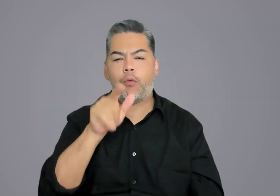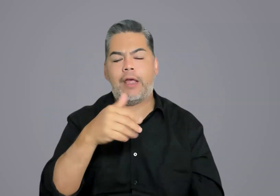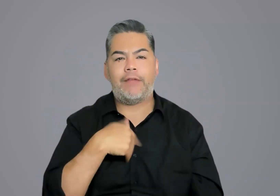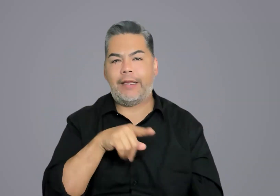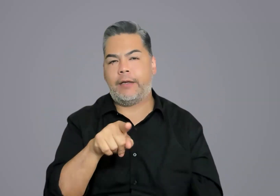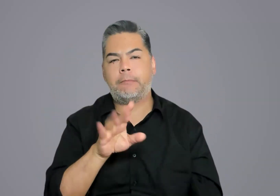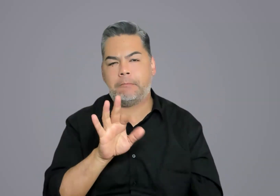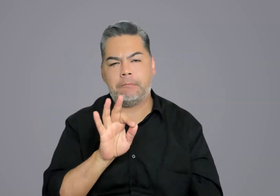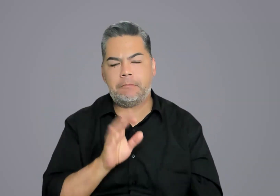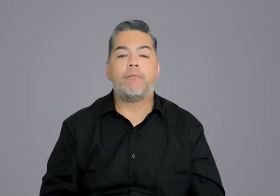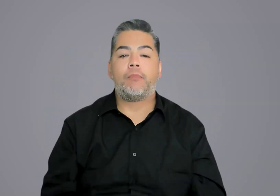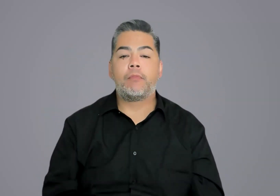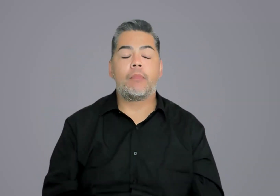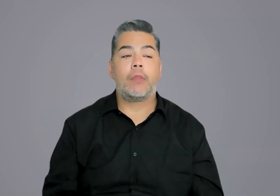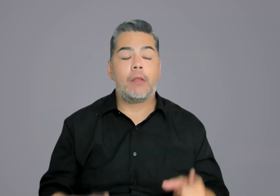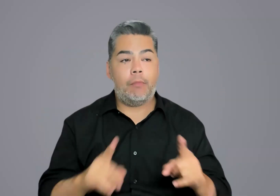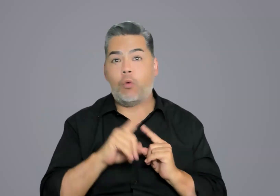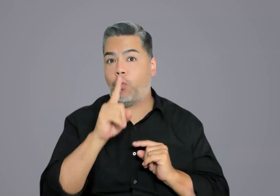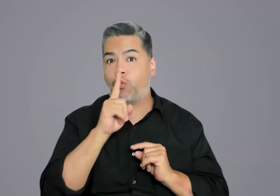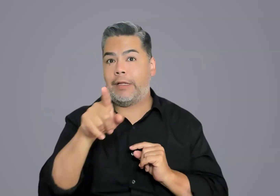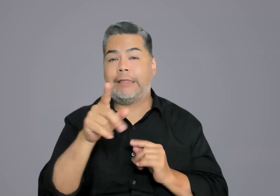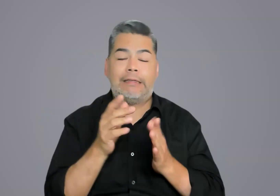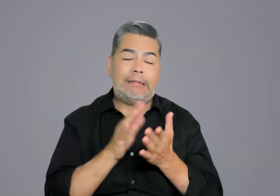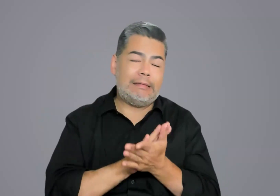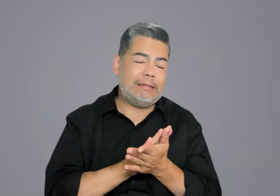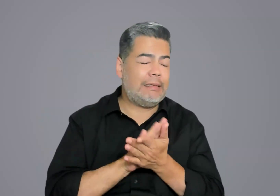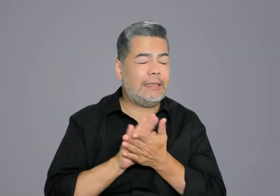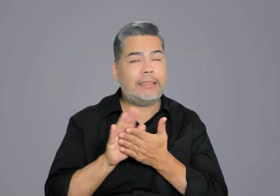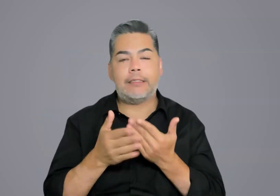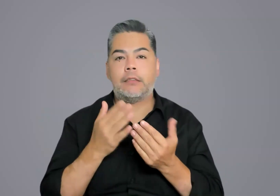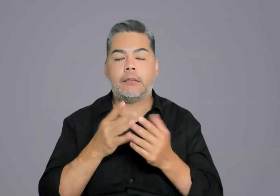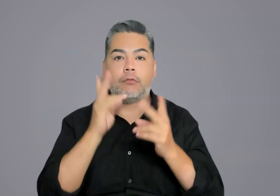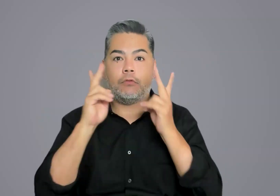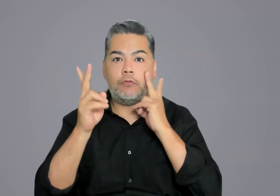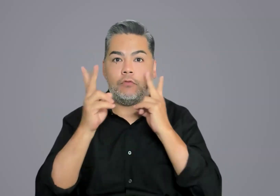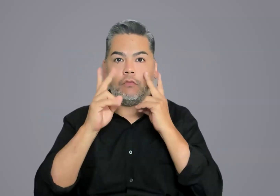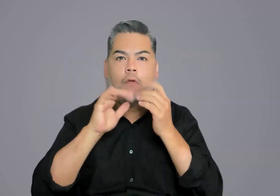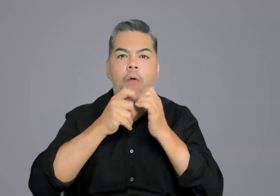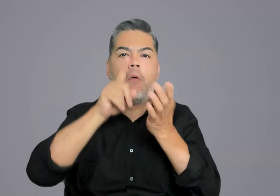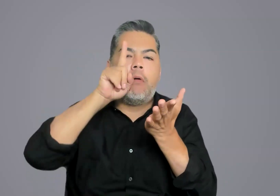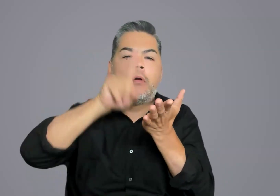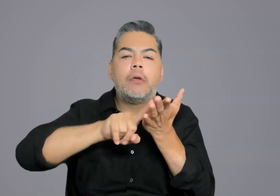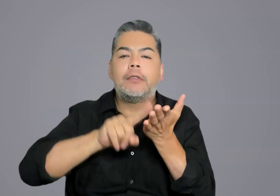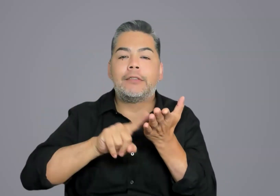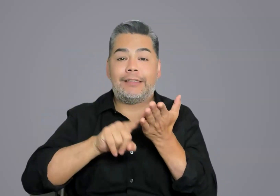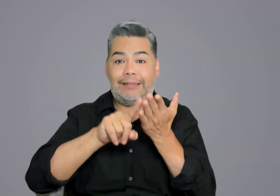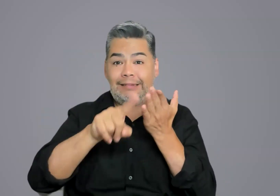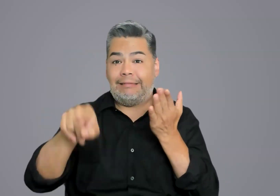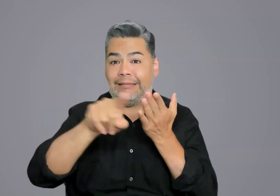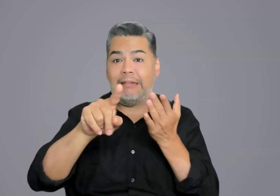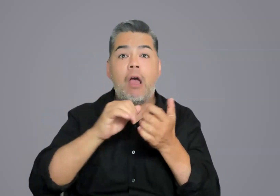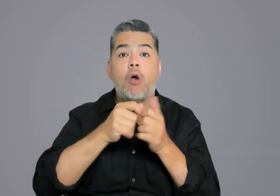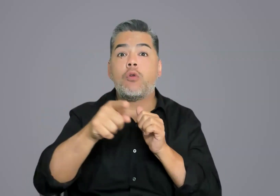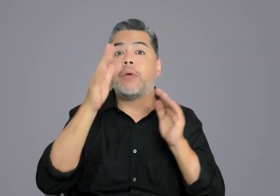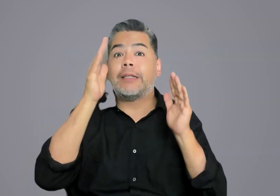page. But it's just a nice, easy visual way to check on things and make sure they are how you would expect them